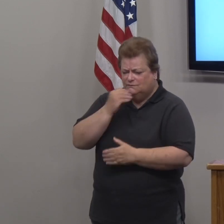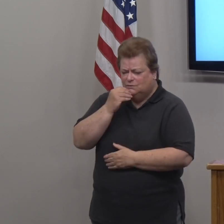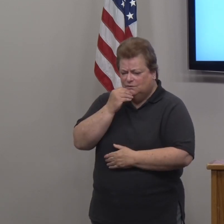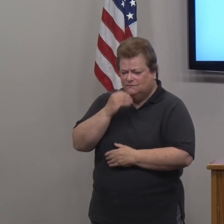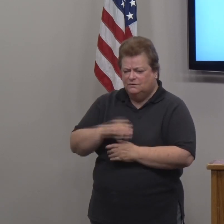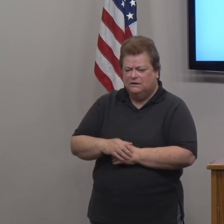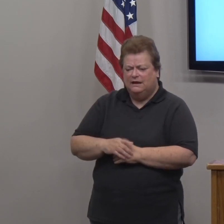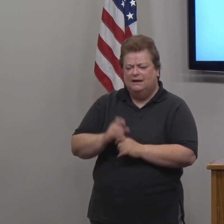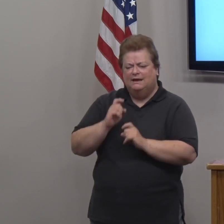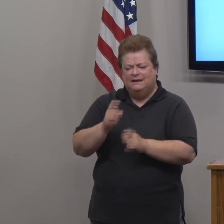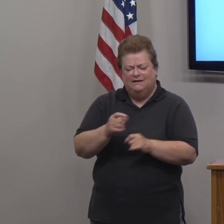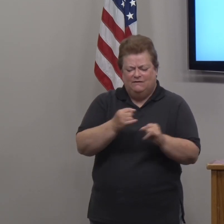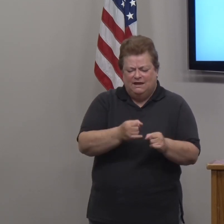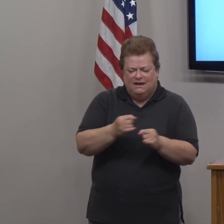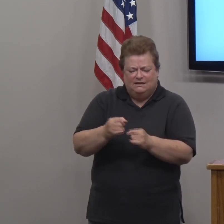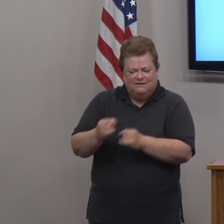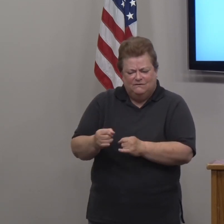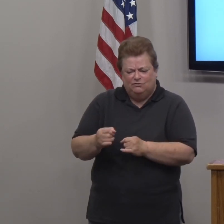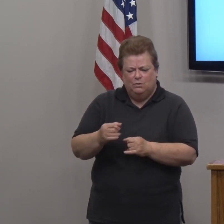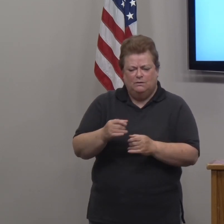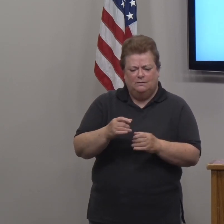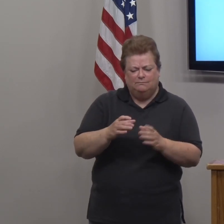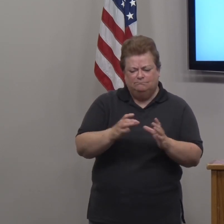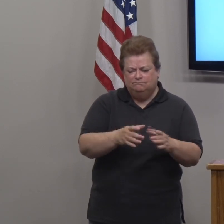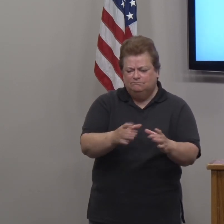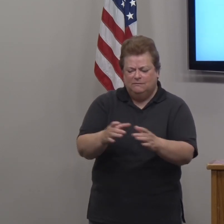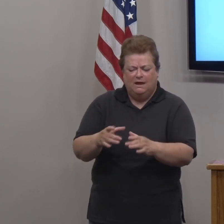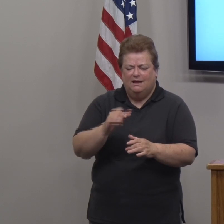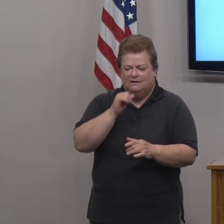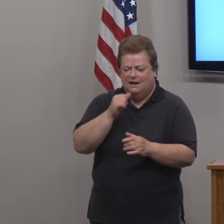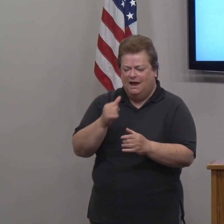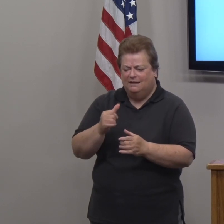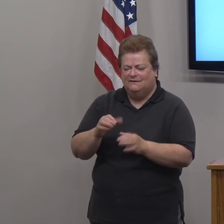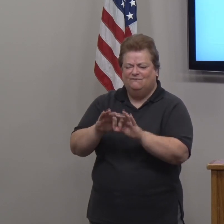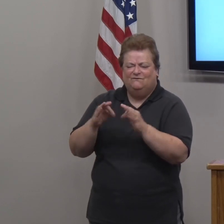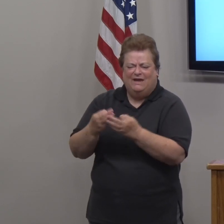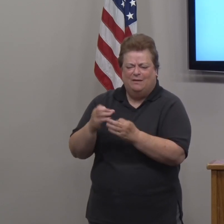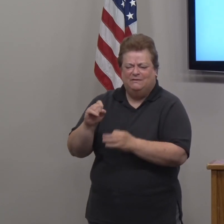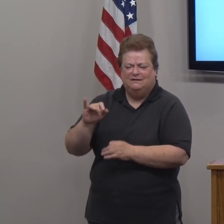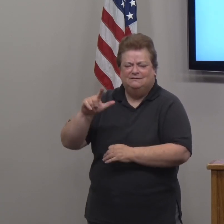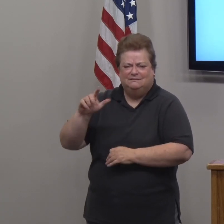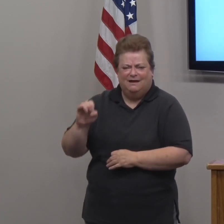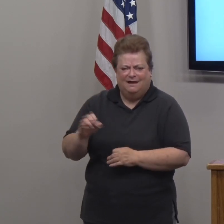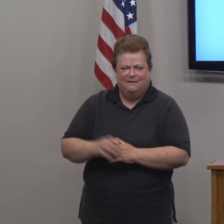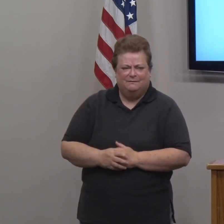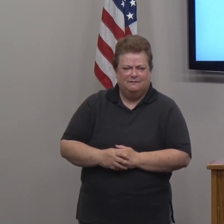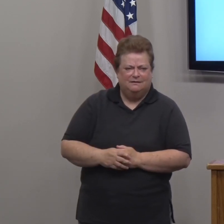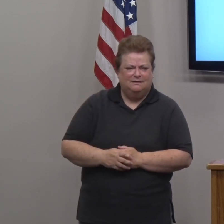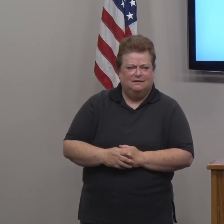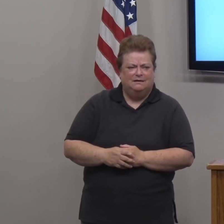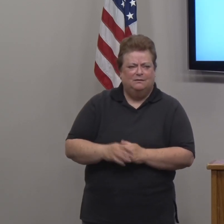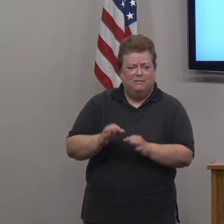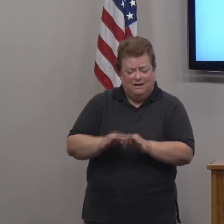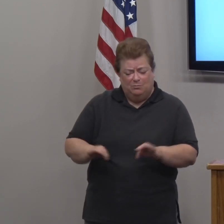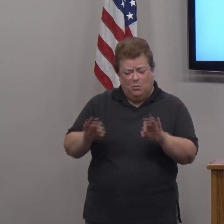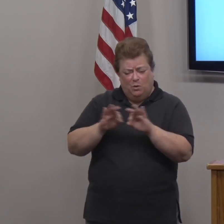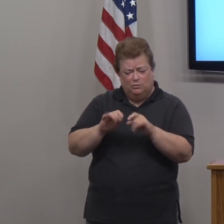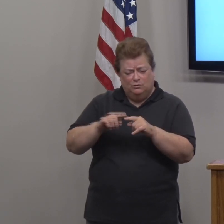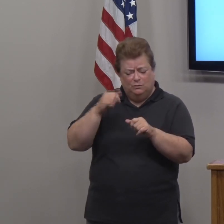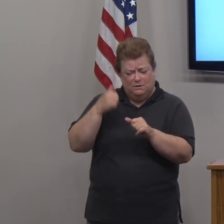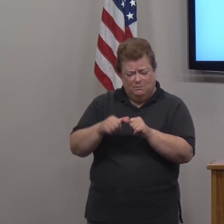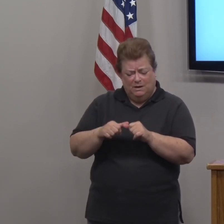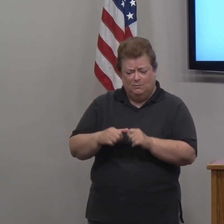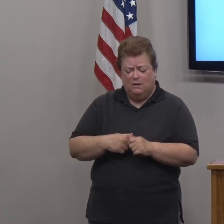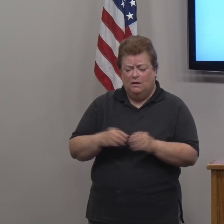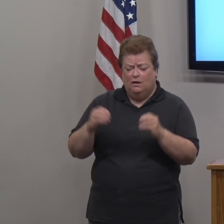individual portions rather than family-style buffets. The general rule of thumb we want everyone to remember is this: the